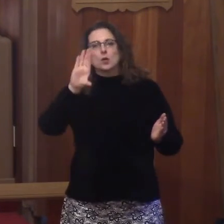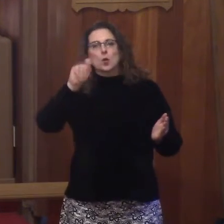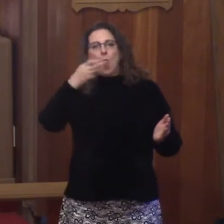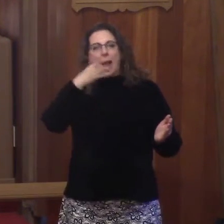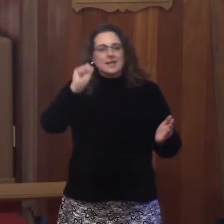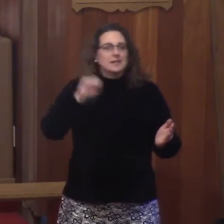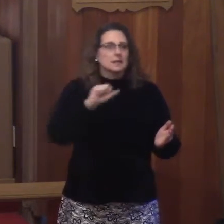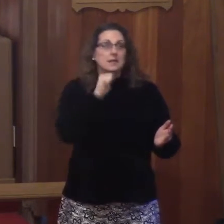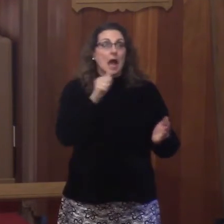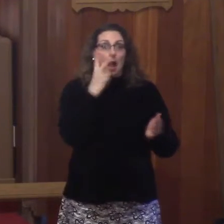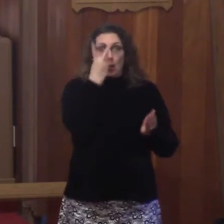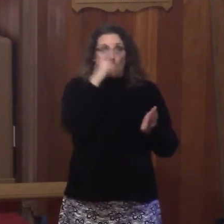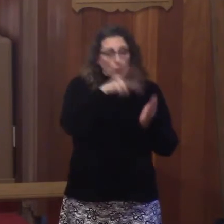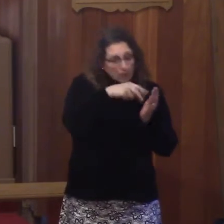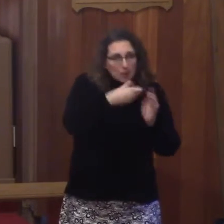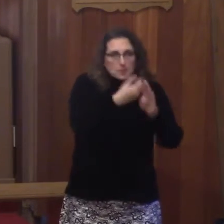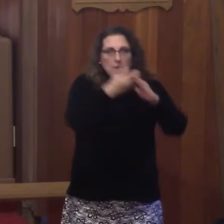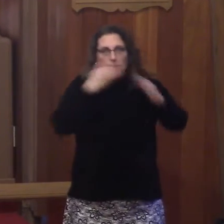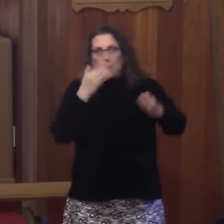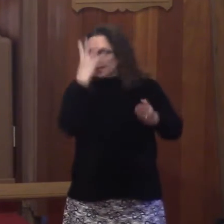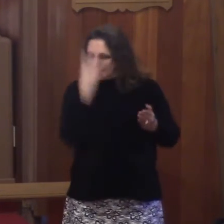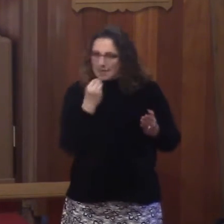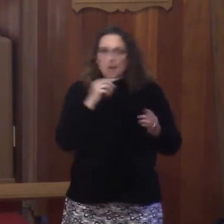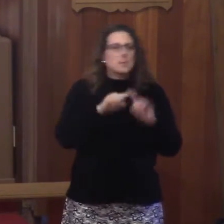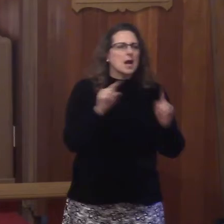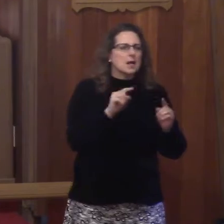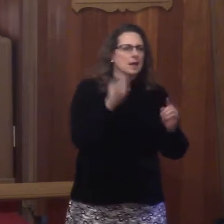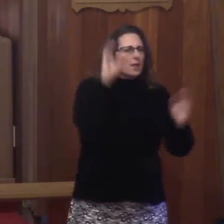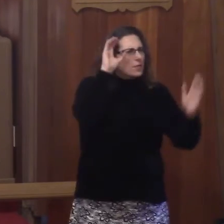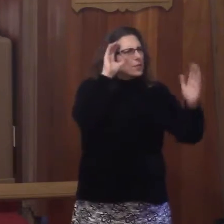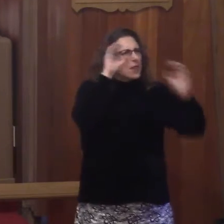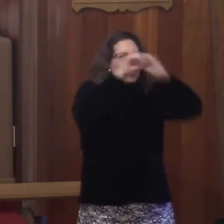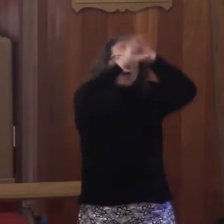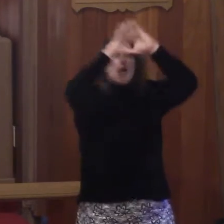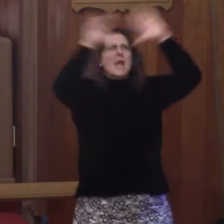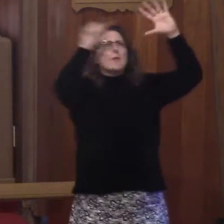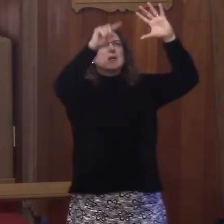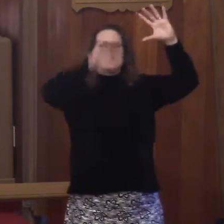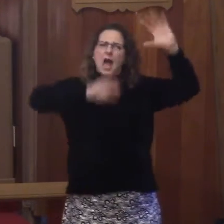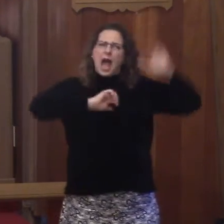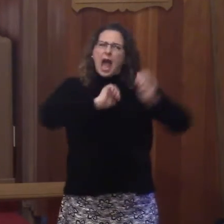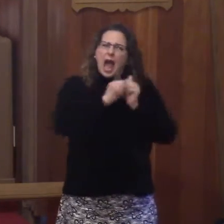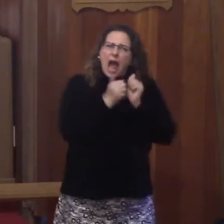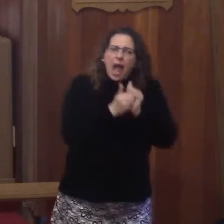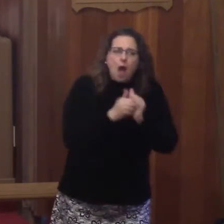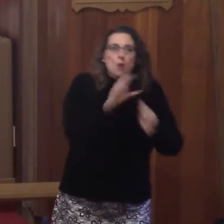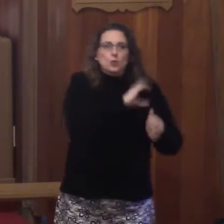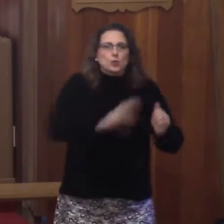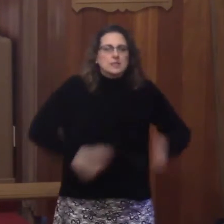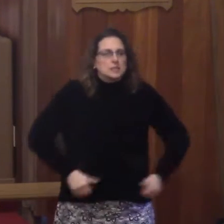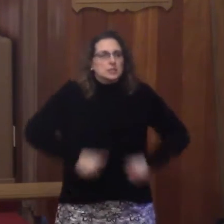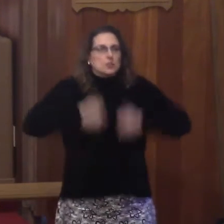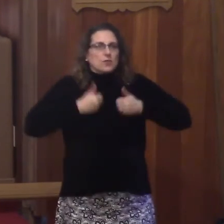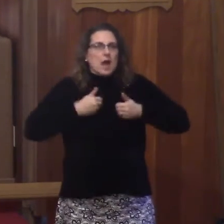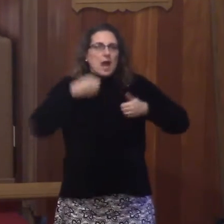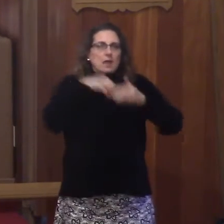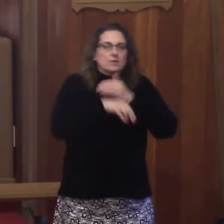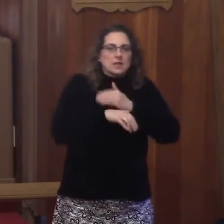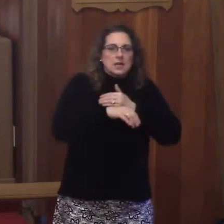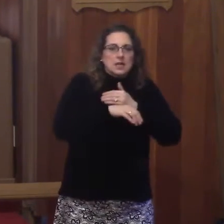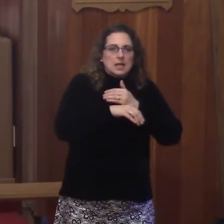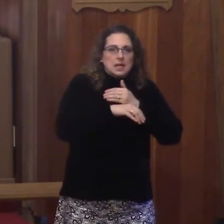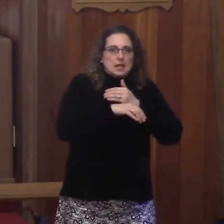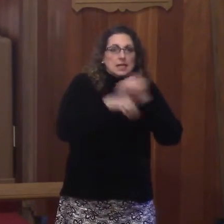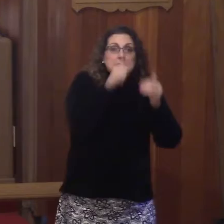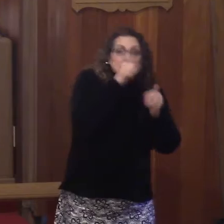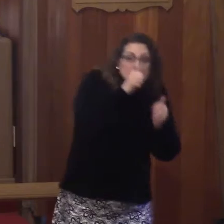fun drink. It's the image of how Christians survived in the underground church in communist Russia. And